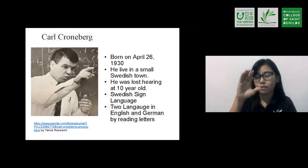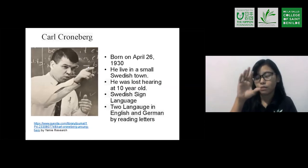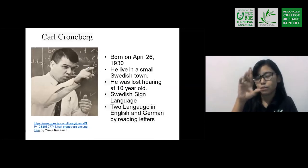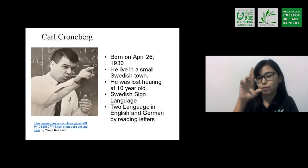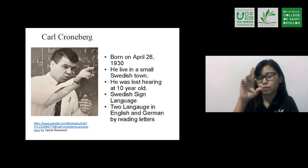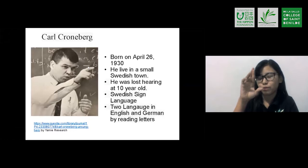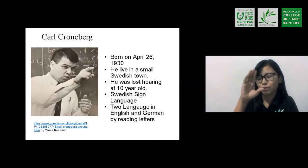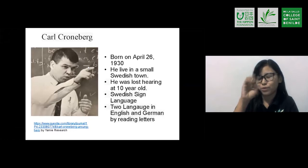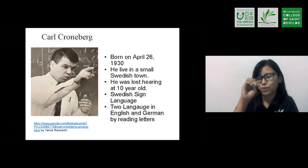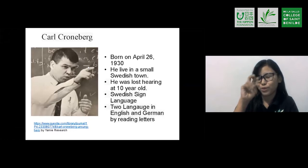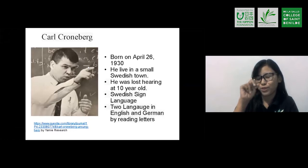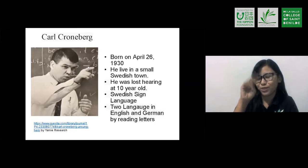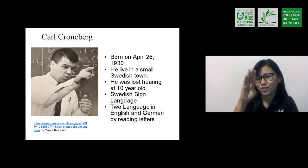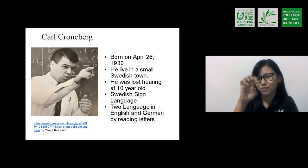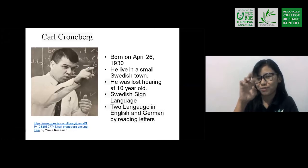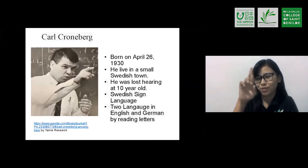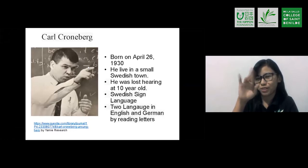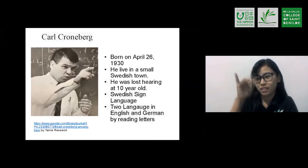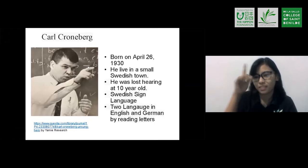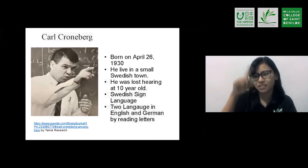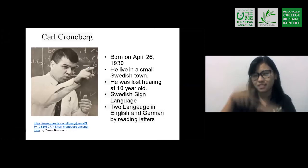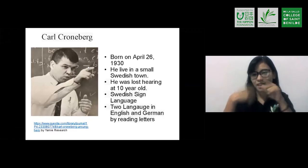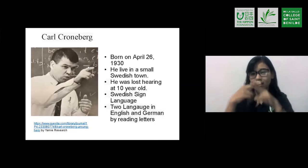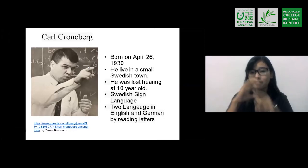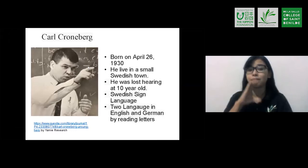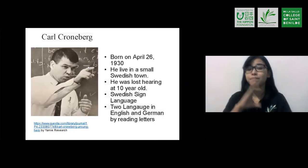So this man is Carl Cronenberg.